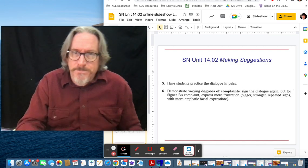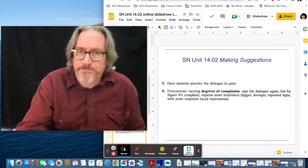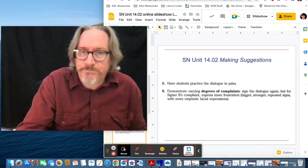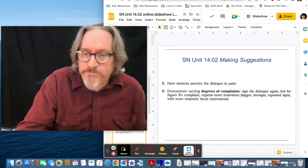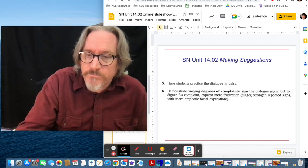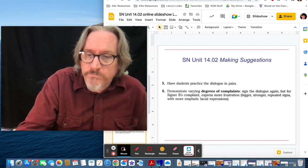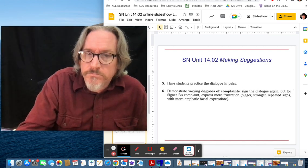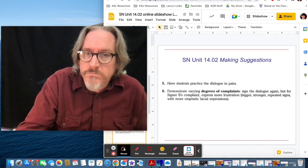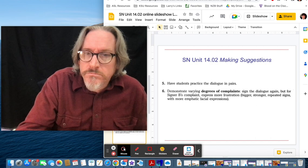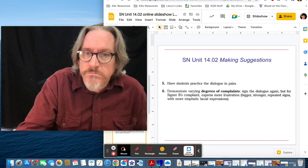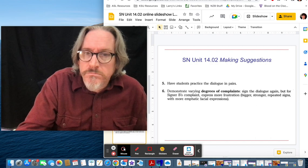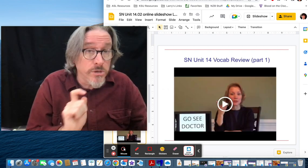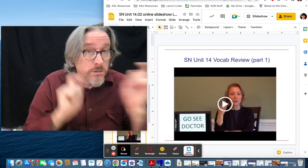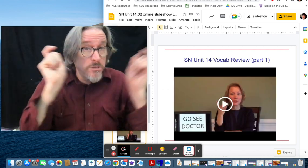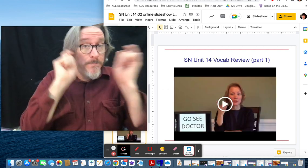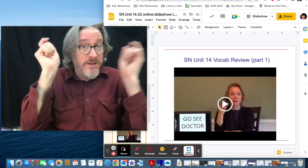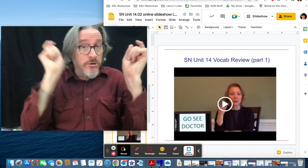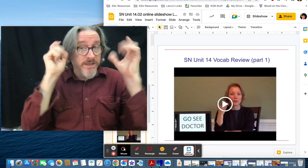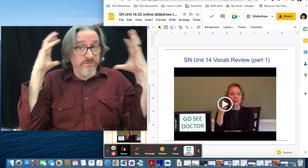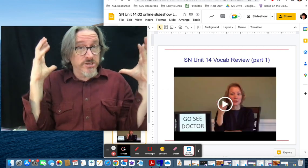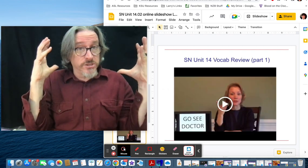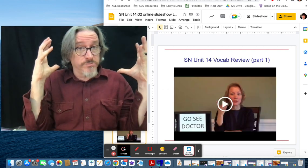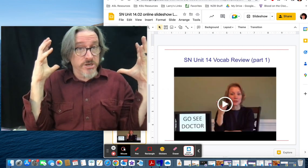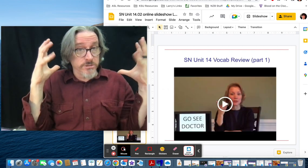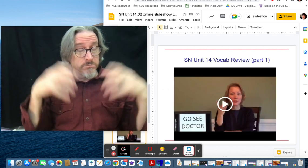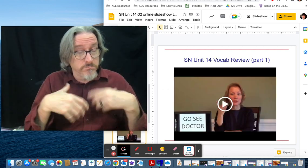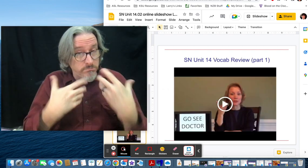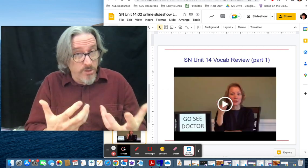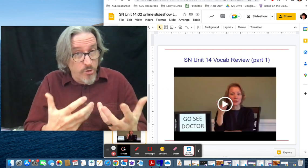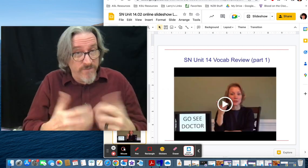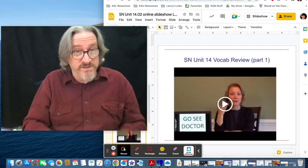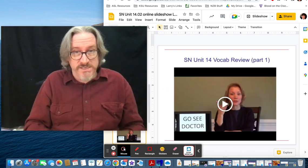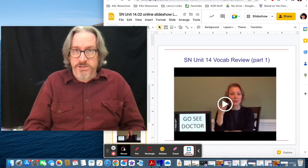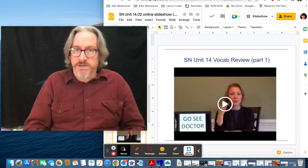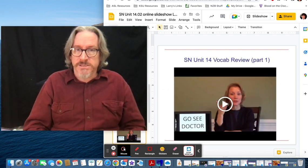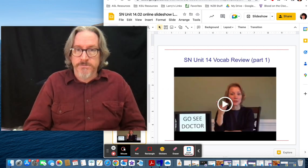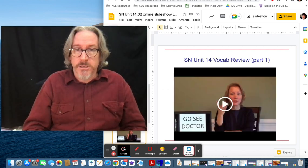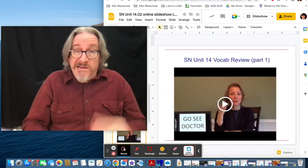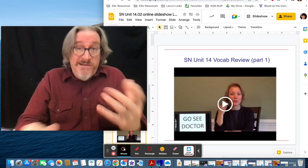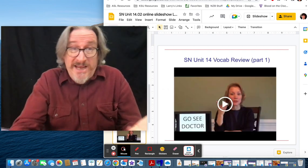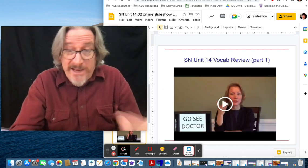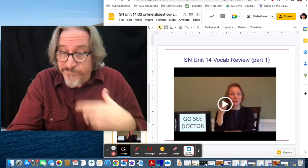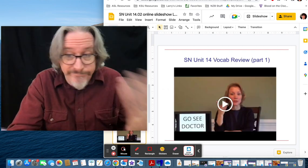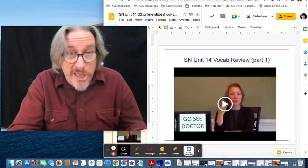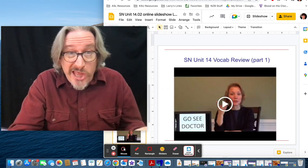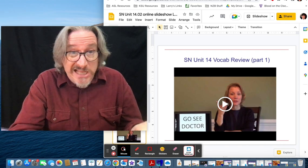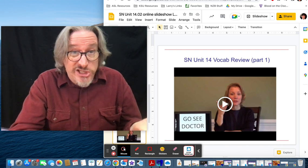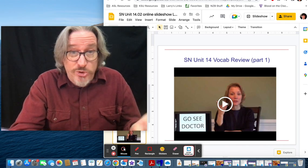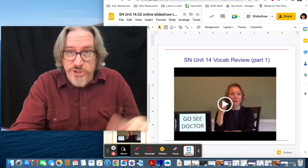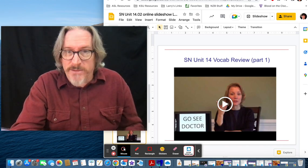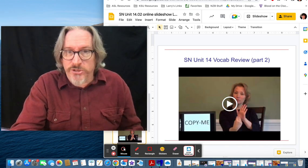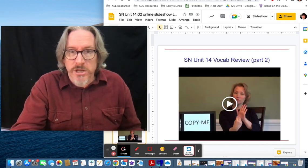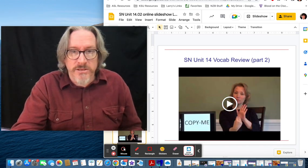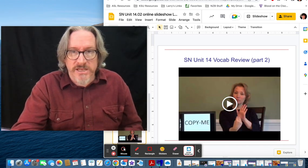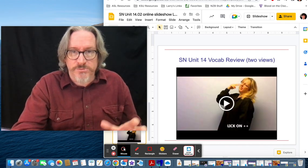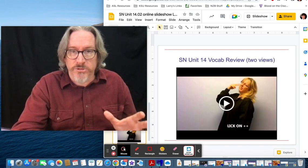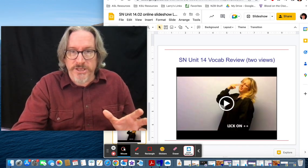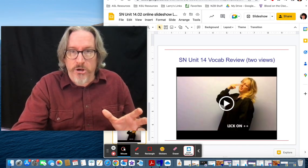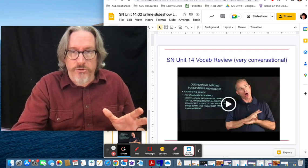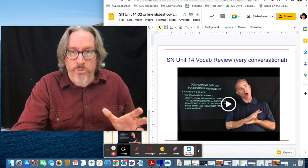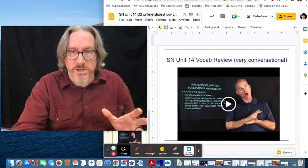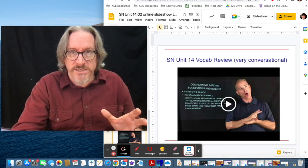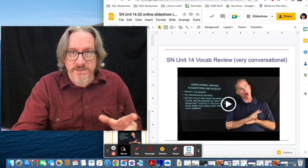Okay. So the bigger you make the facial expression, the more emphasis there is. And again, it's a short chapter. That's